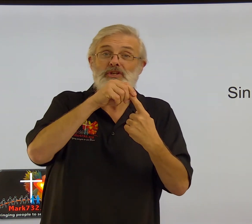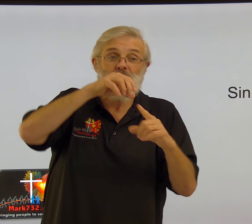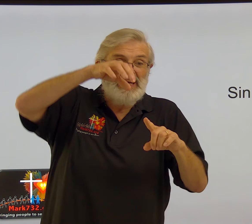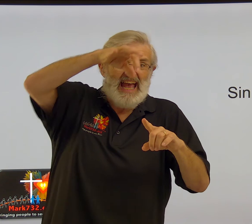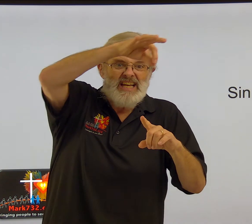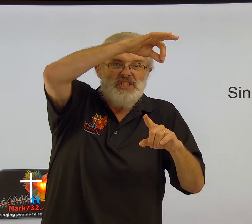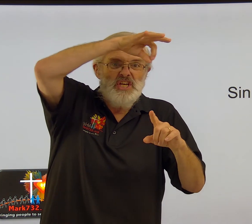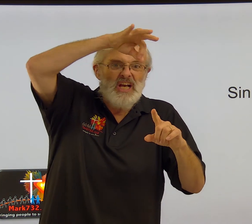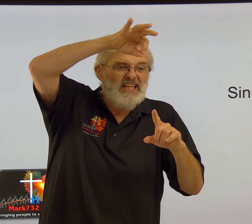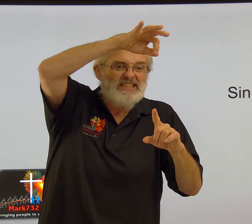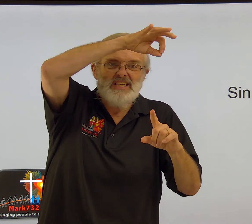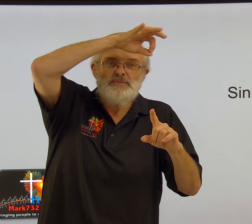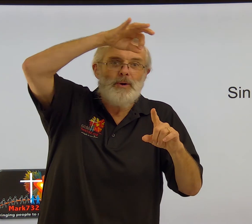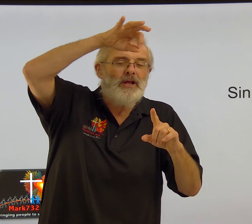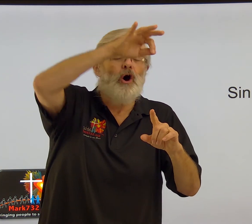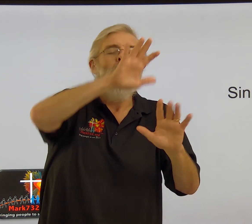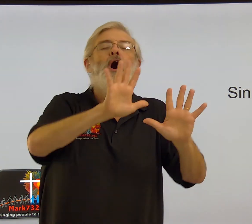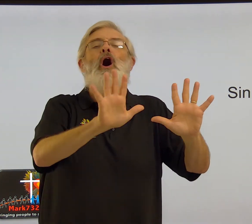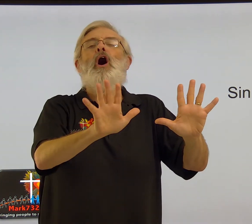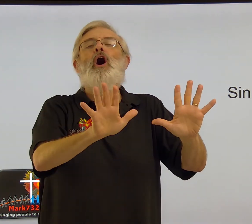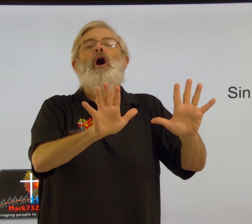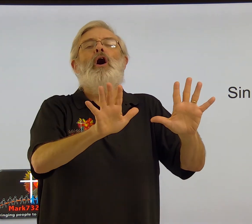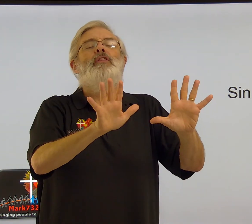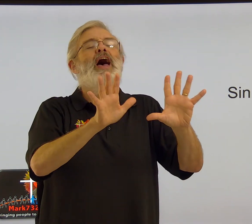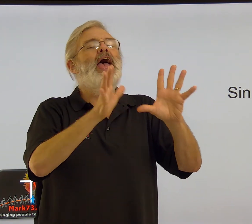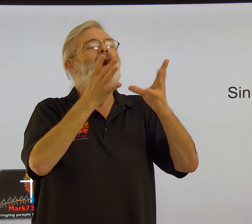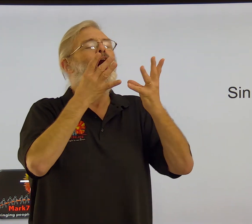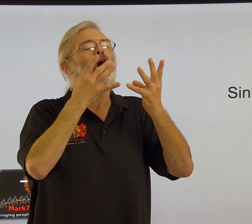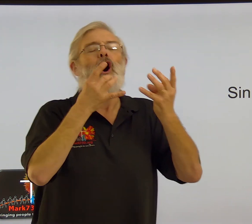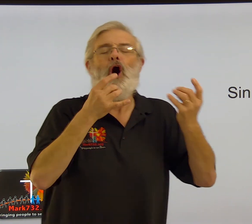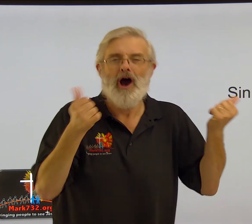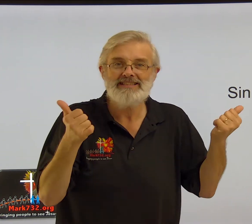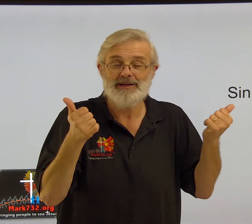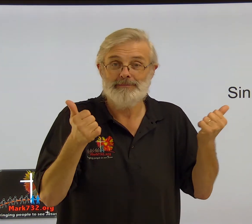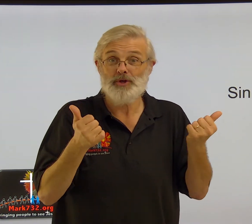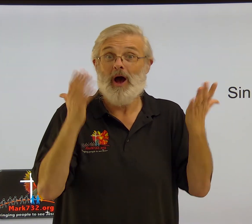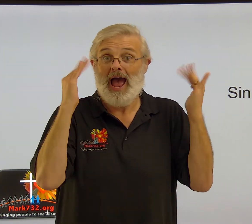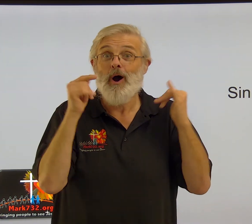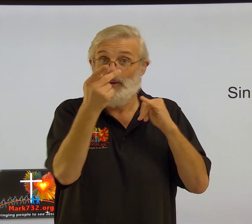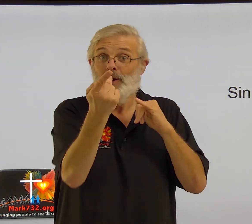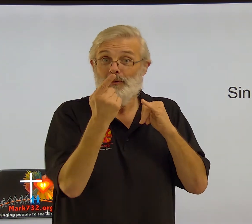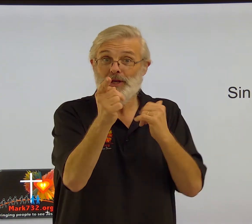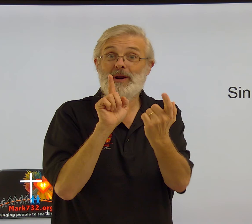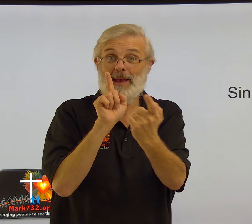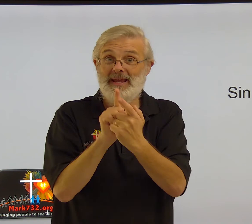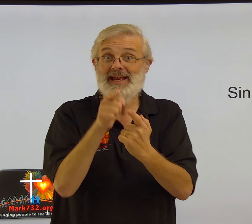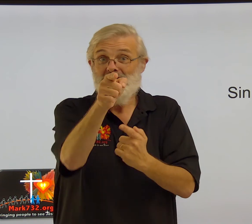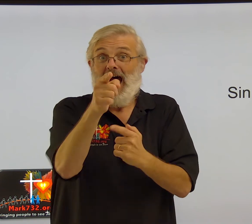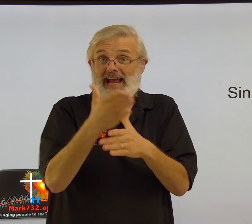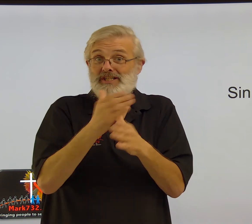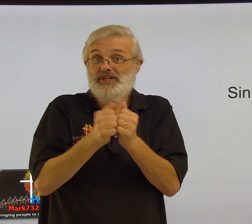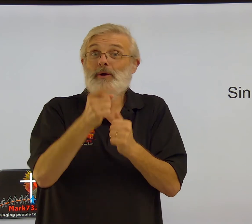ingredient, just a sprinkle. Oh, they are awesome. So I hope when you and I meet, I can share with you